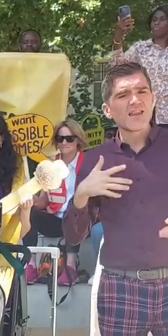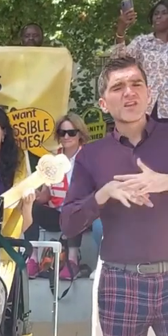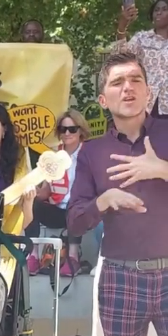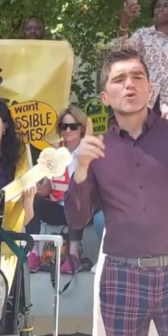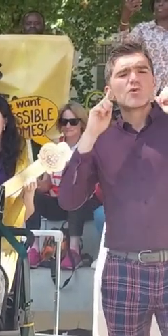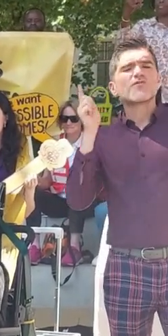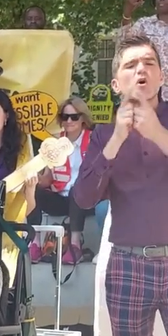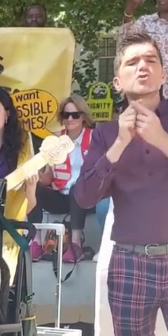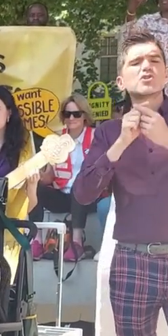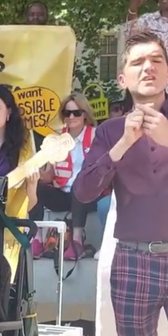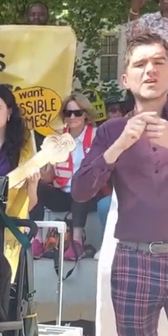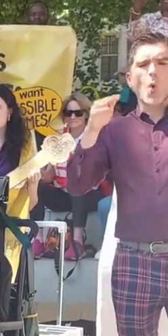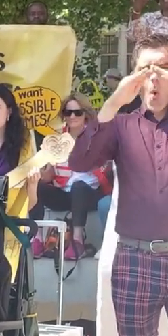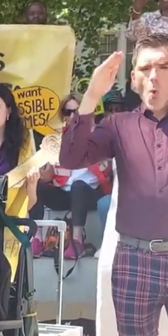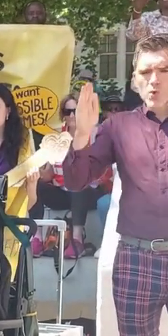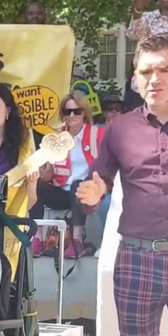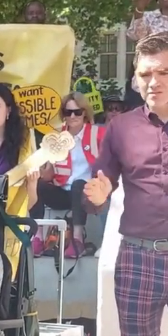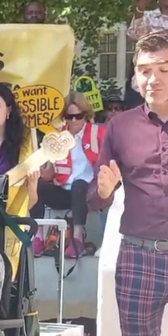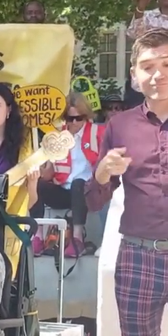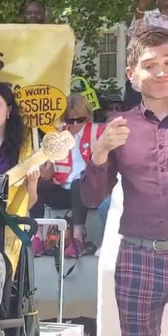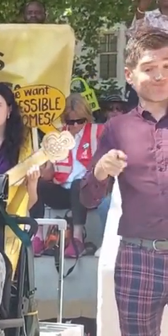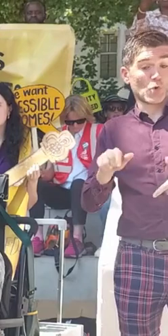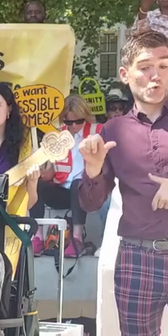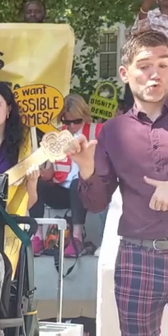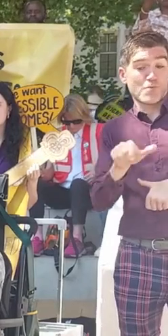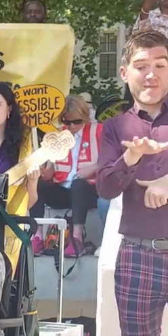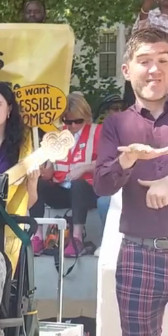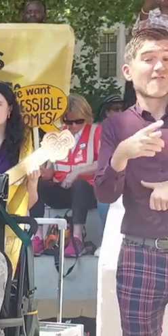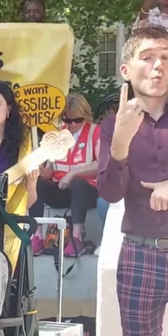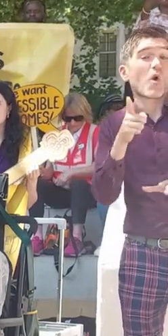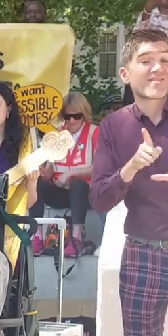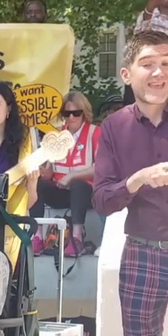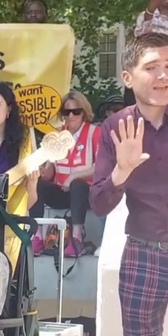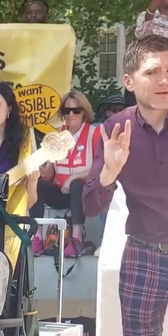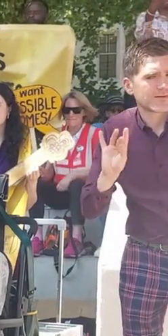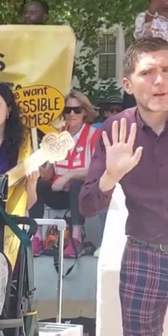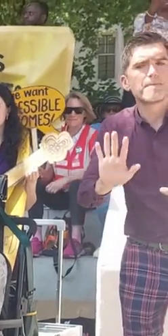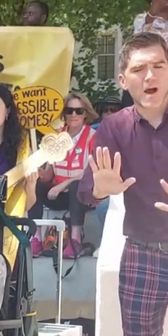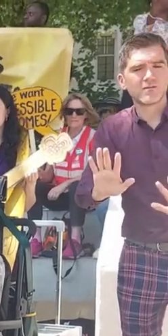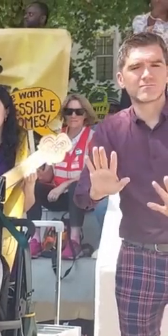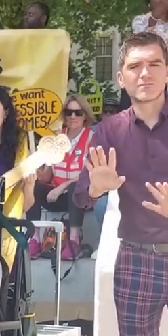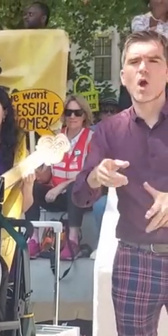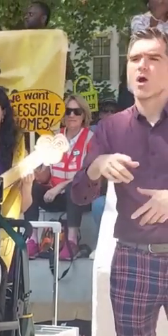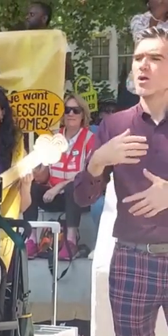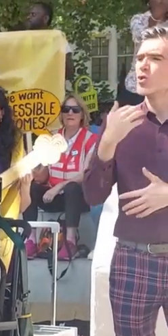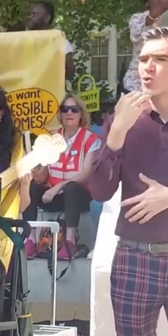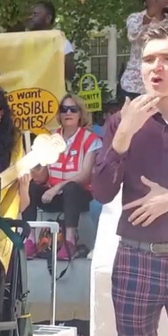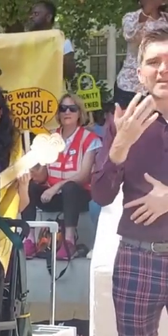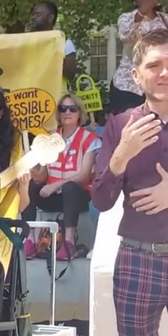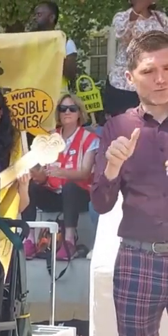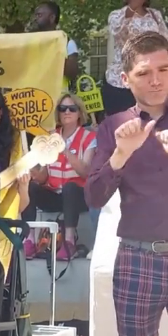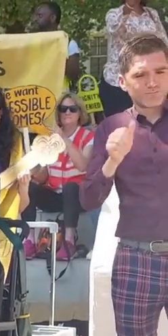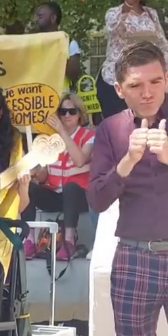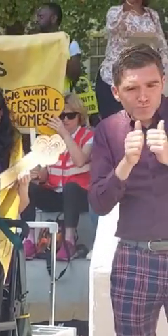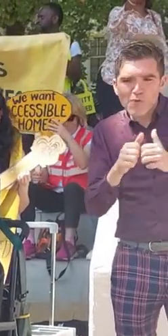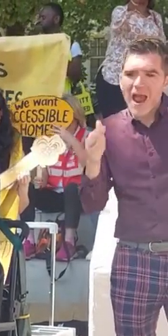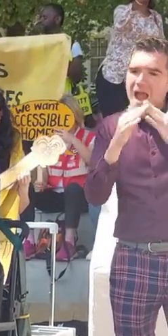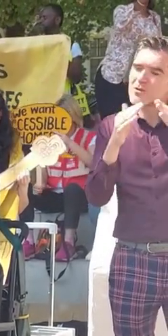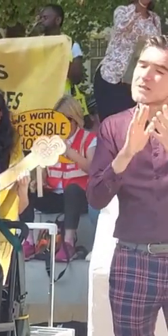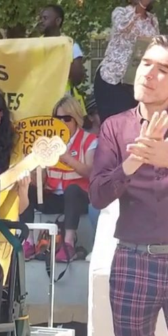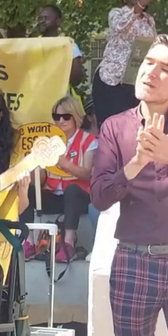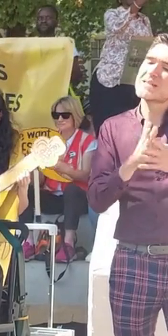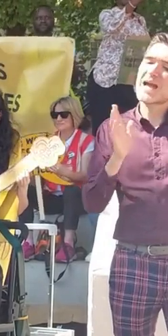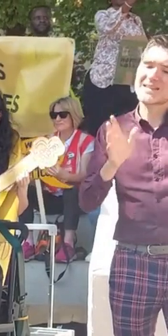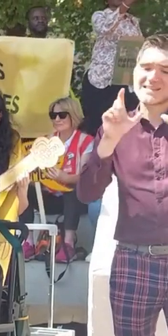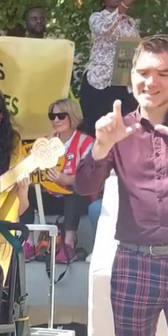halls. Initially, I was supposed to be there for only a year, but due to the lack of suitable housing, I had to be there for